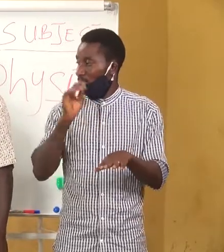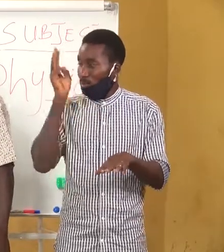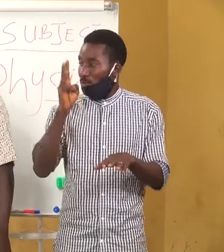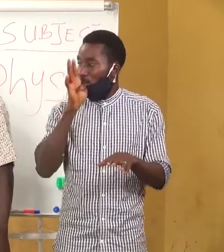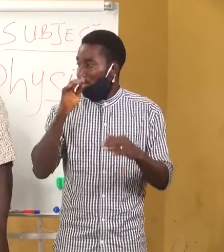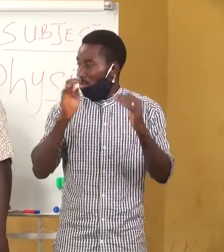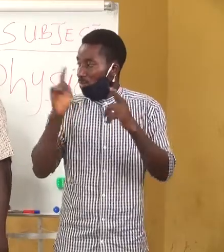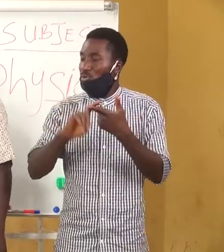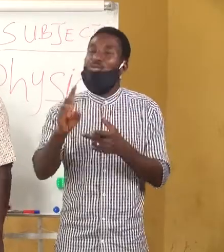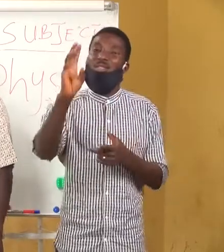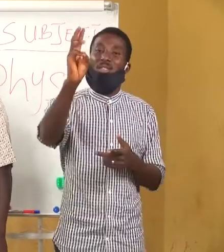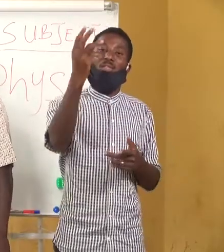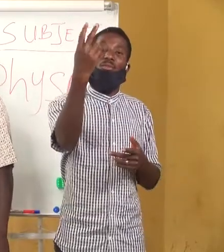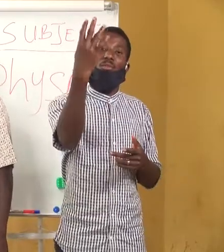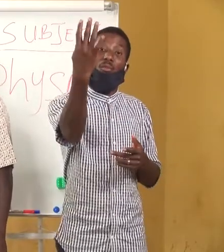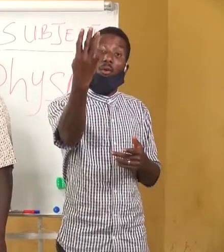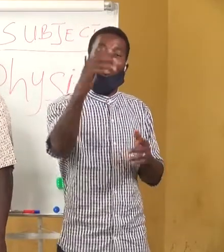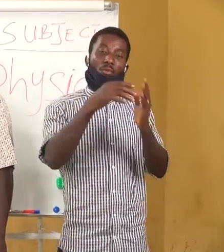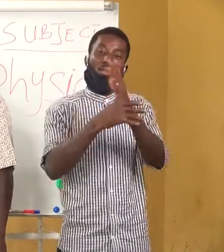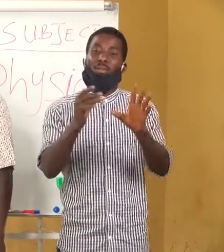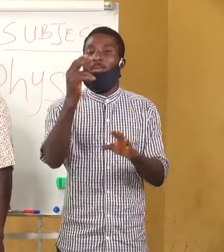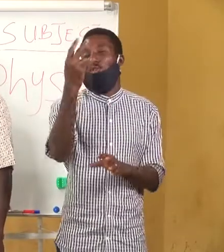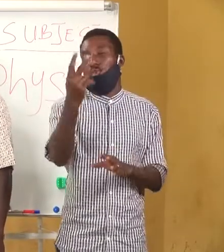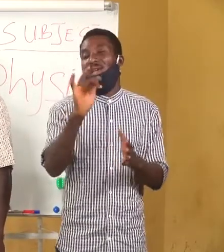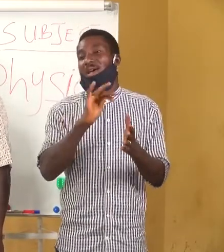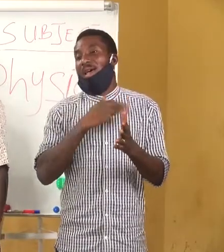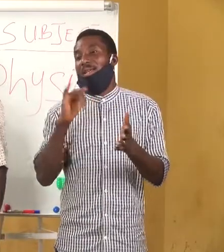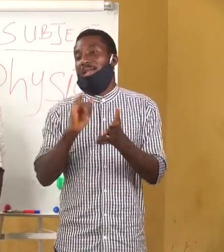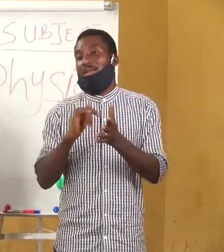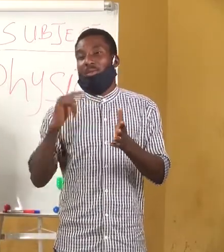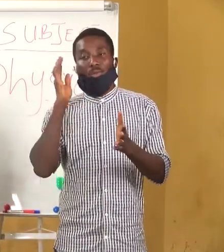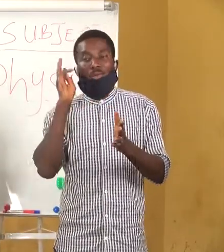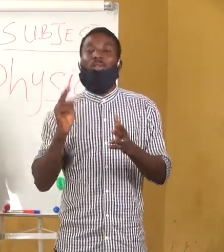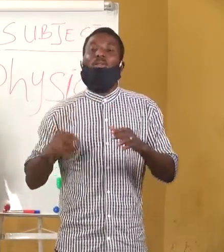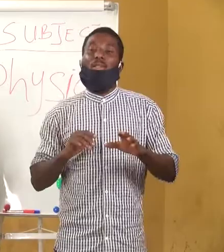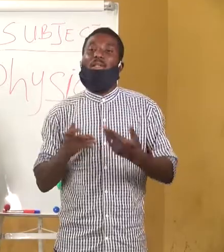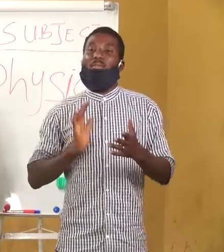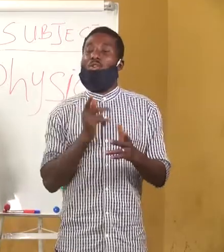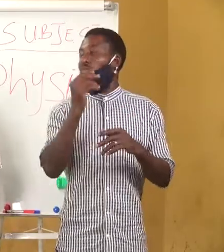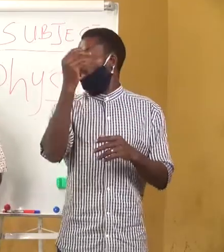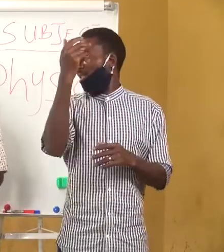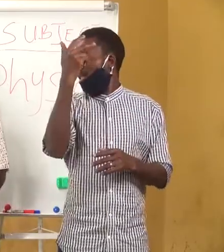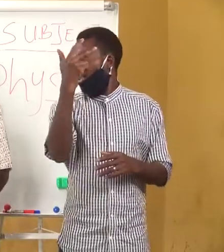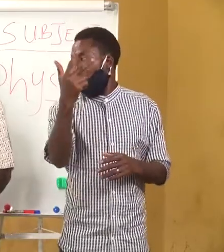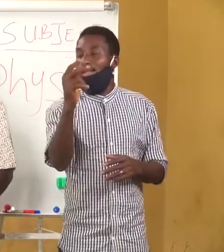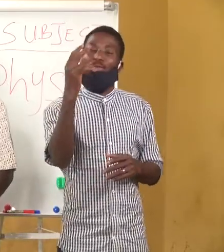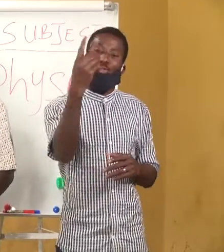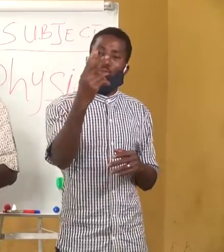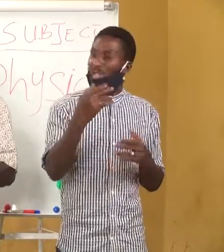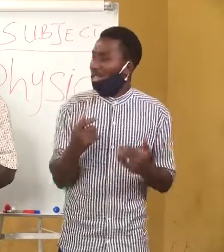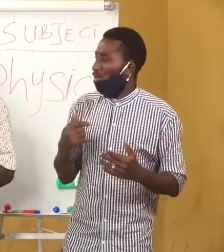to 64 divided by 2. And that will give us 32. Now we can see that